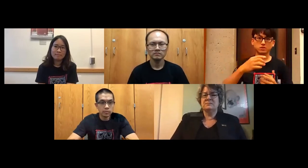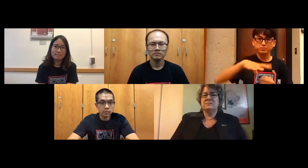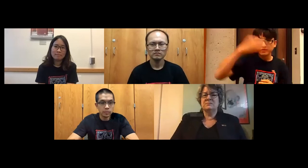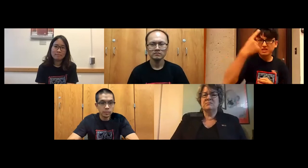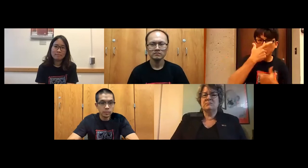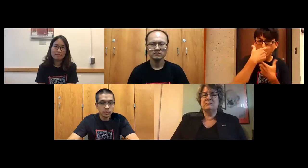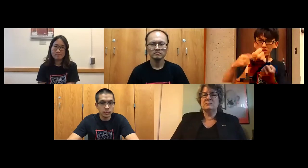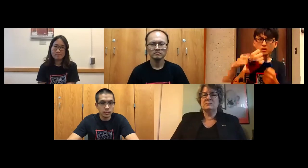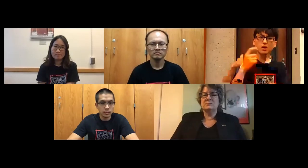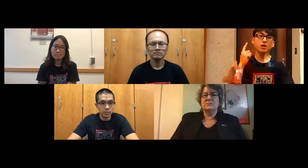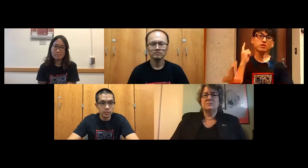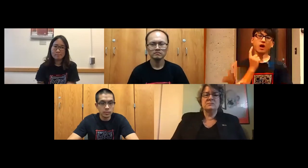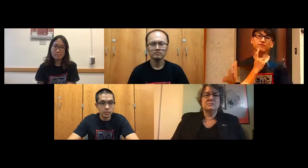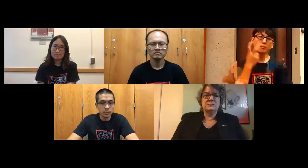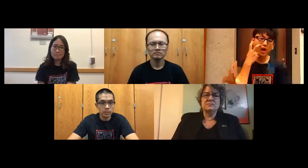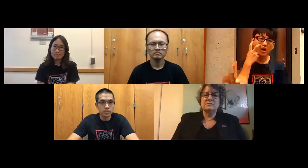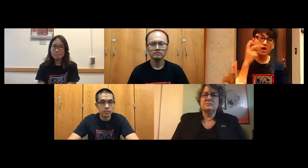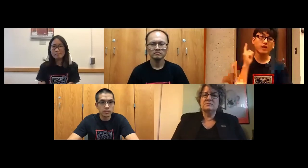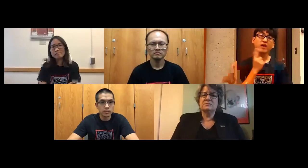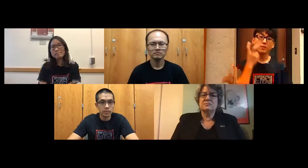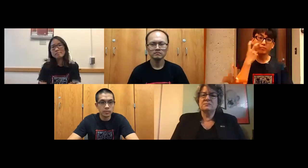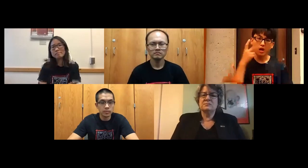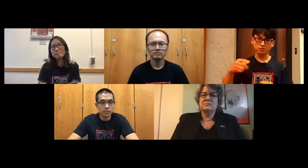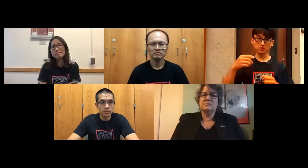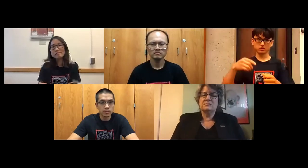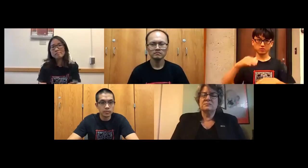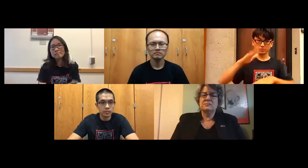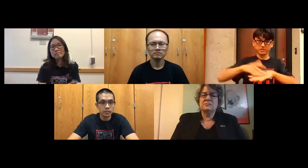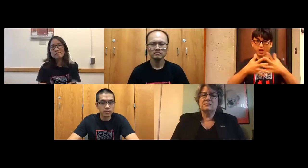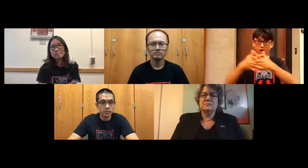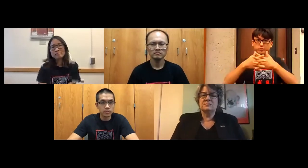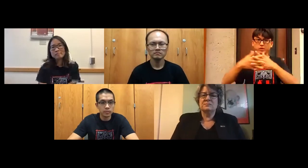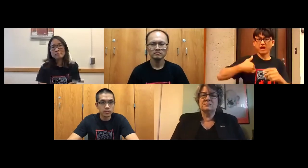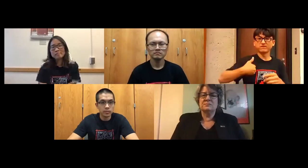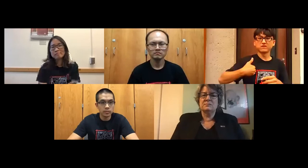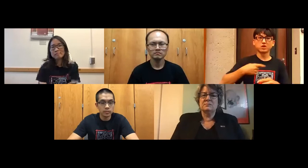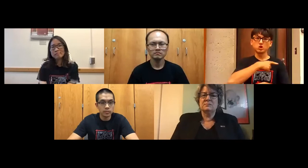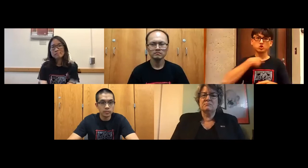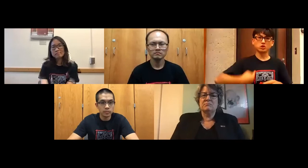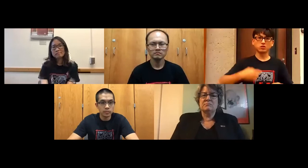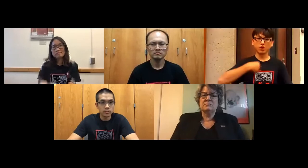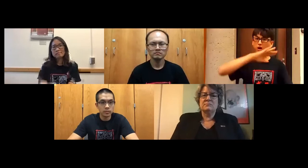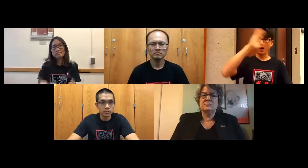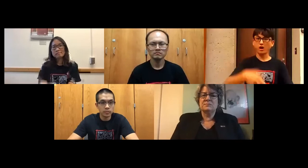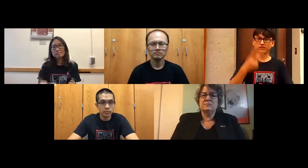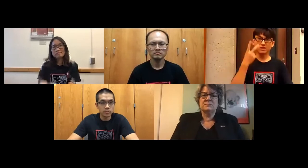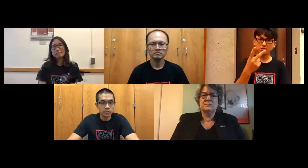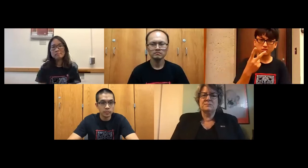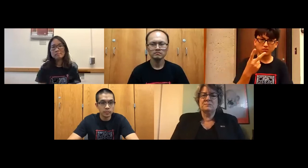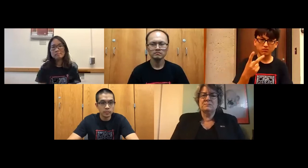and having one language, especially for deaf, blind. I know that in America they